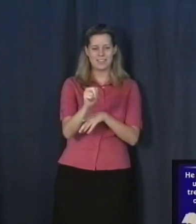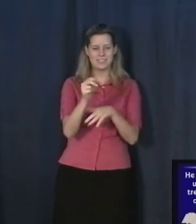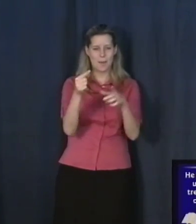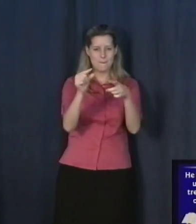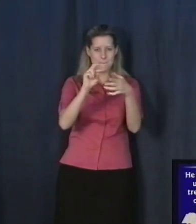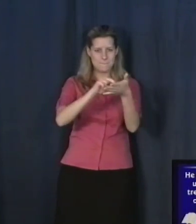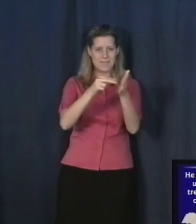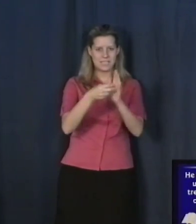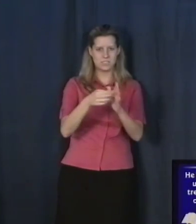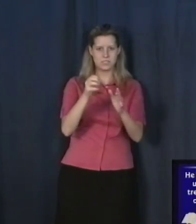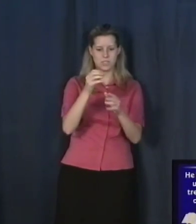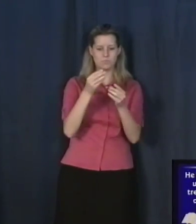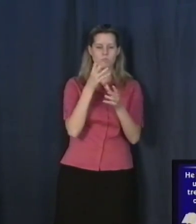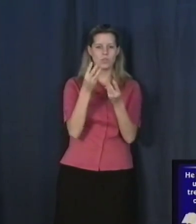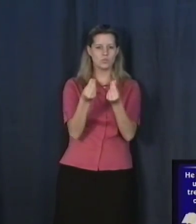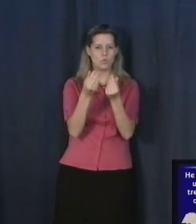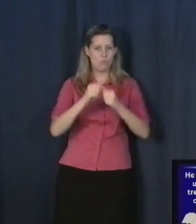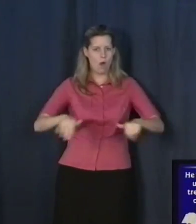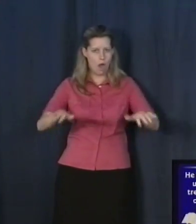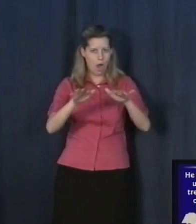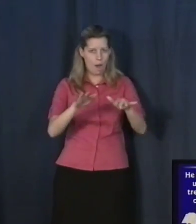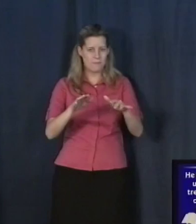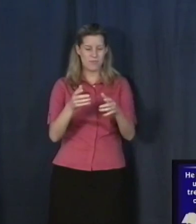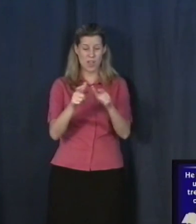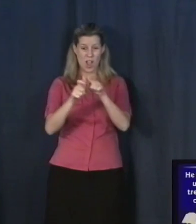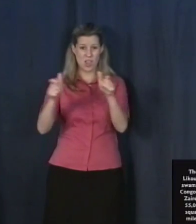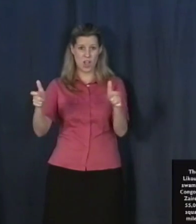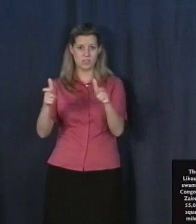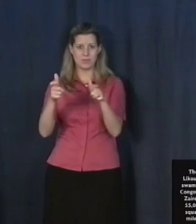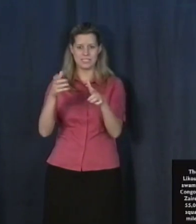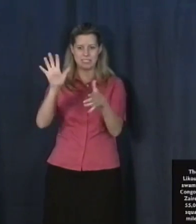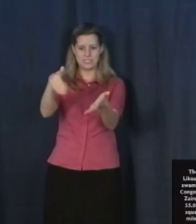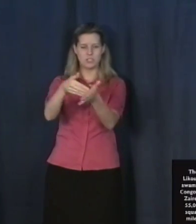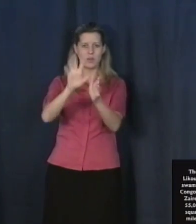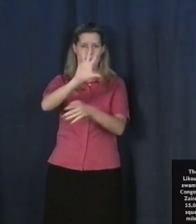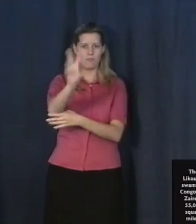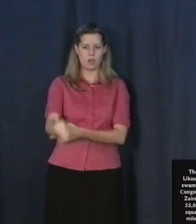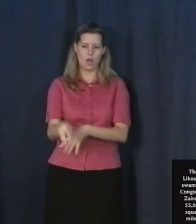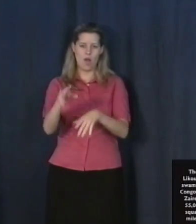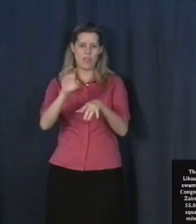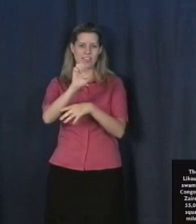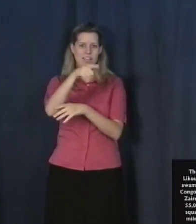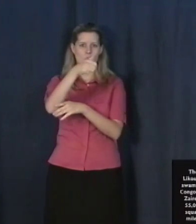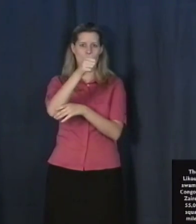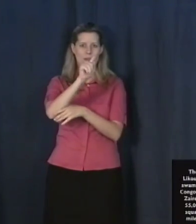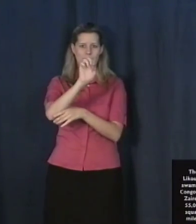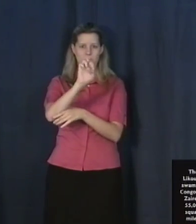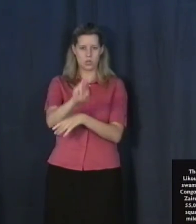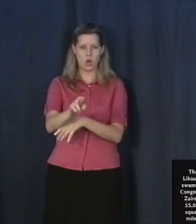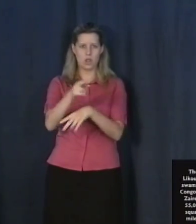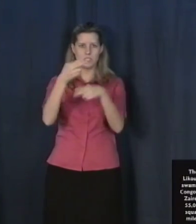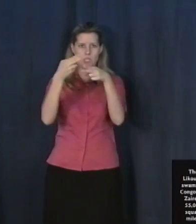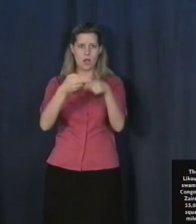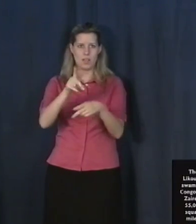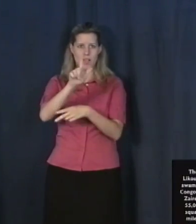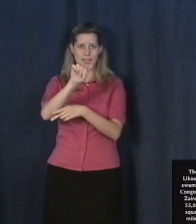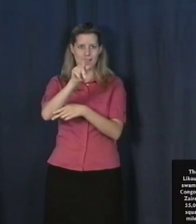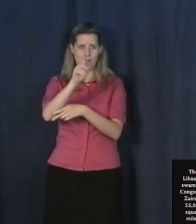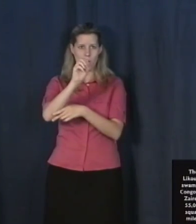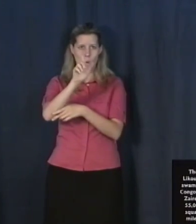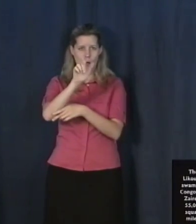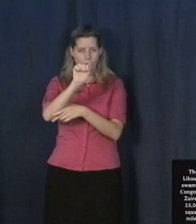swamp. Behemoth lives in the swamp. Well, the largest swamp in the world is in Central Africa, right on the equator, called the Likwala